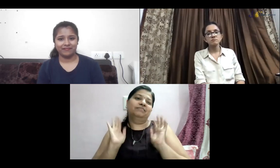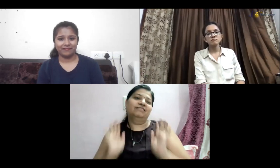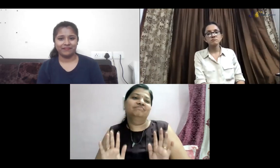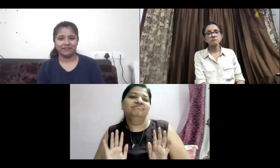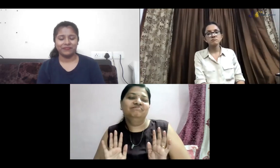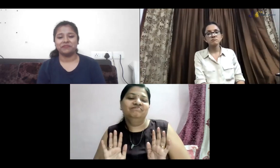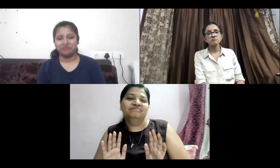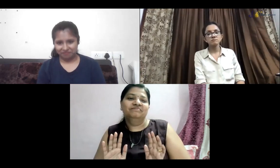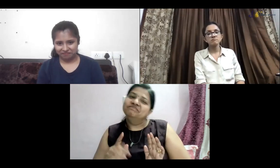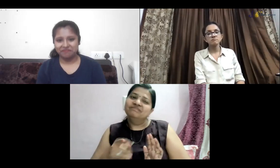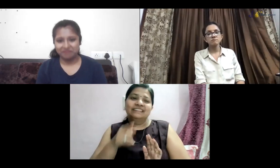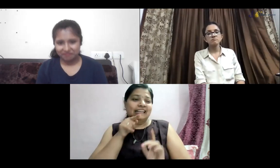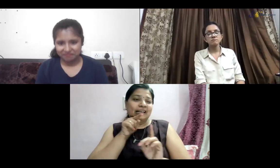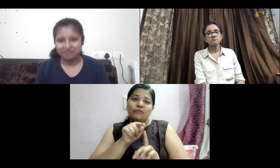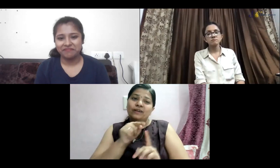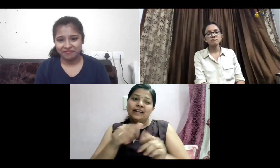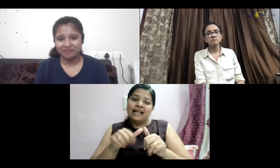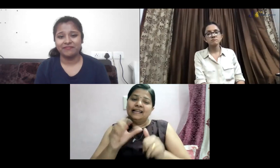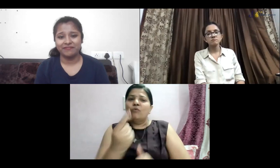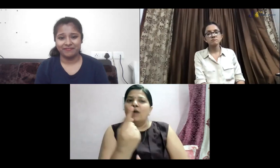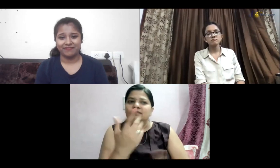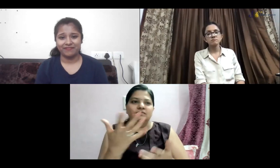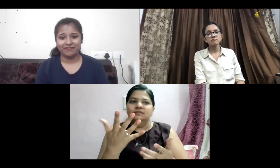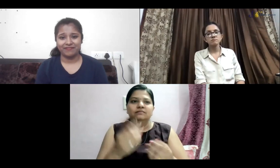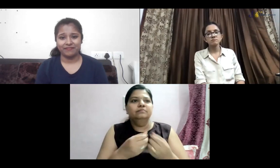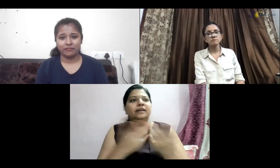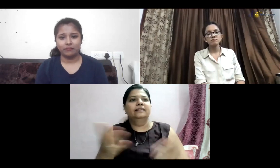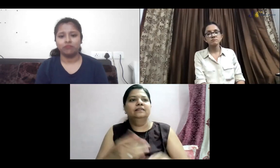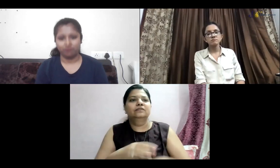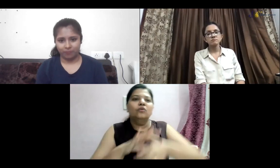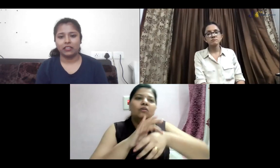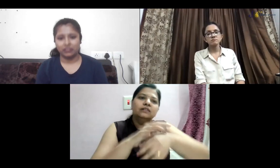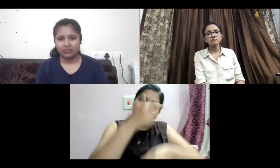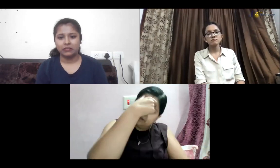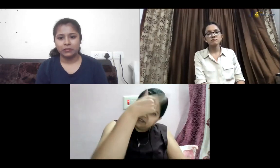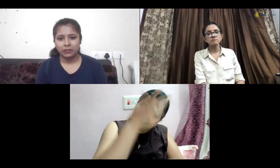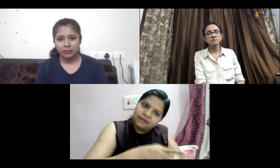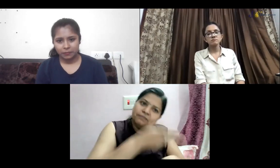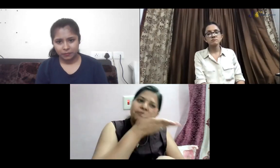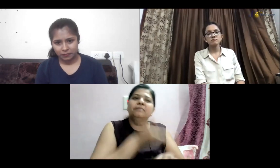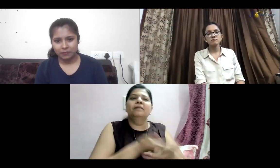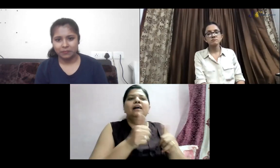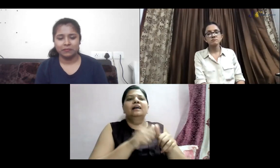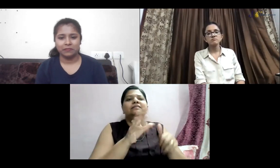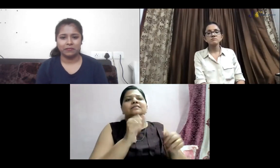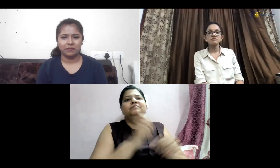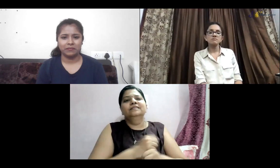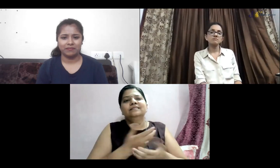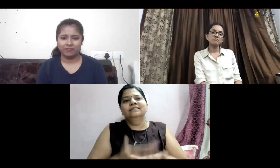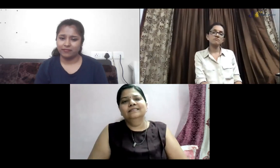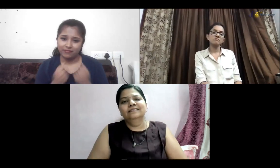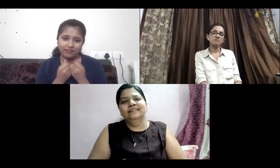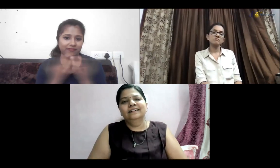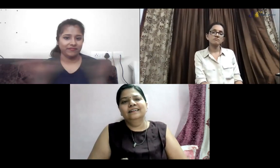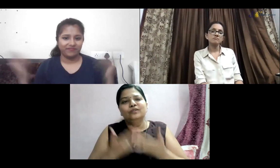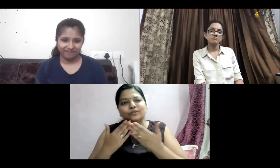think on the same way, right? So that's the thing. It's not that we are just thinking about the accessibility. The